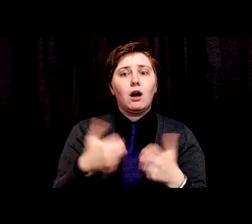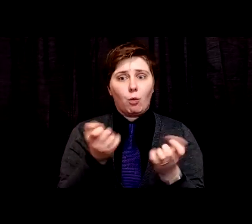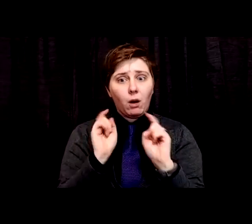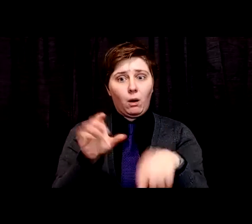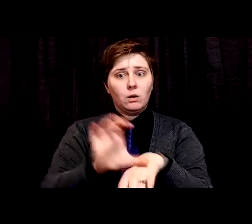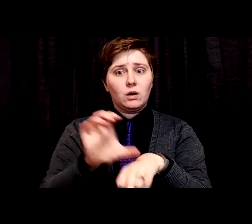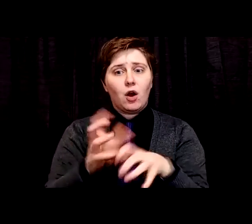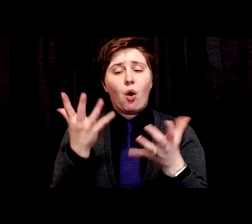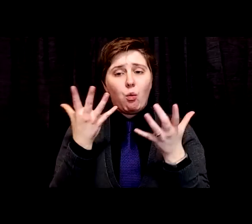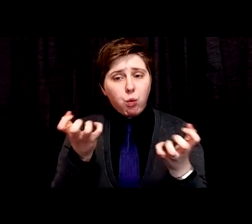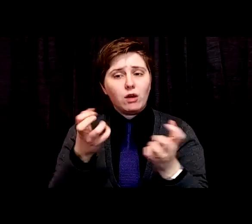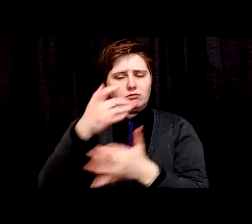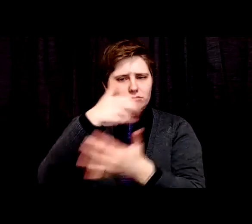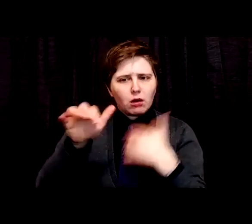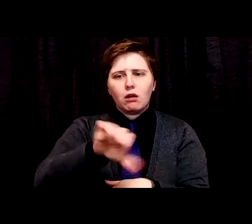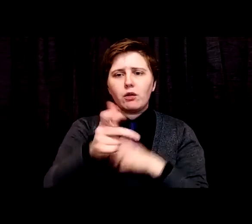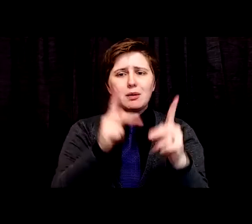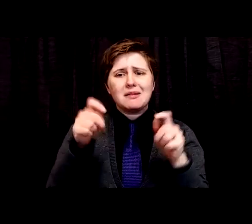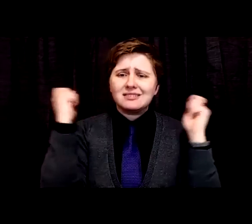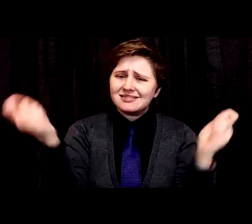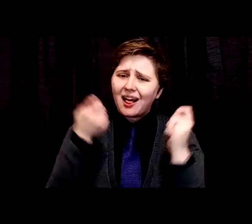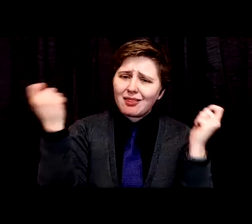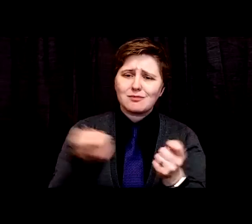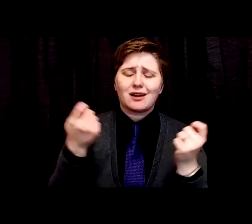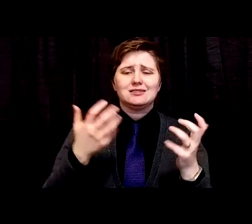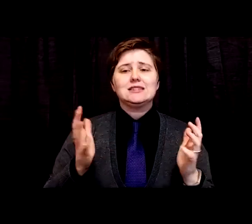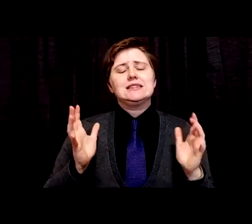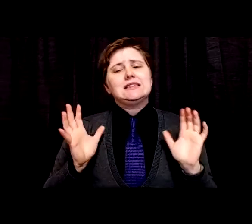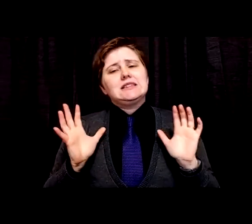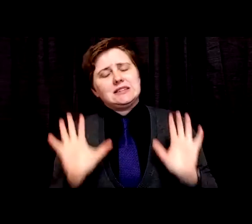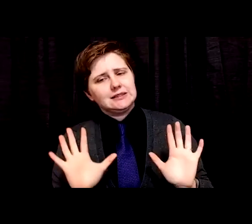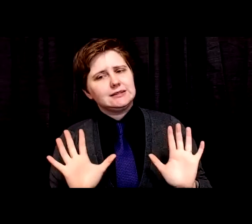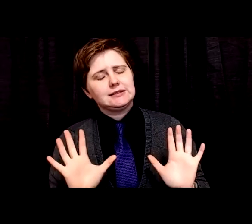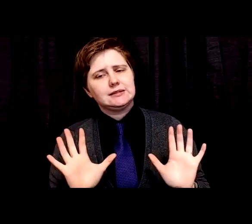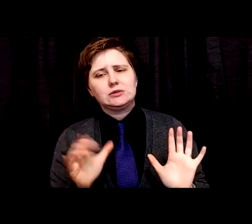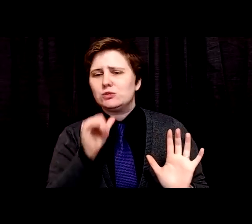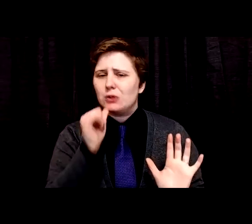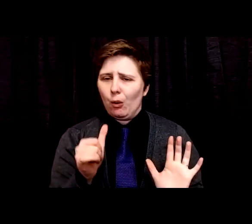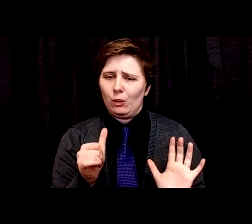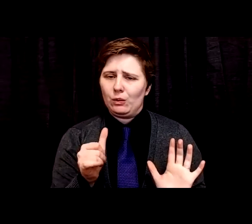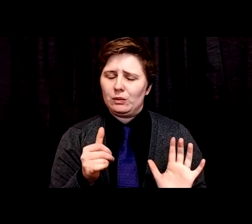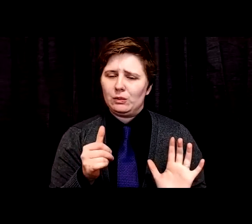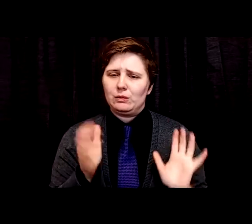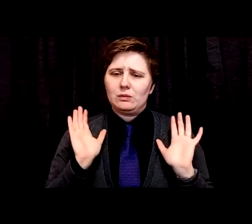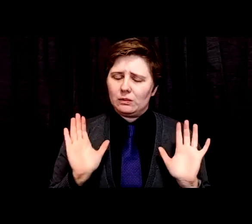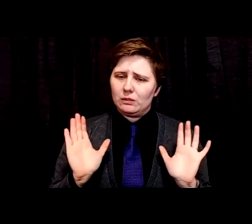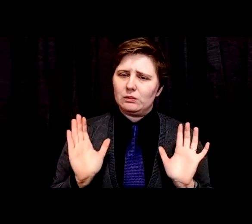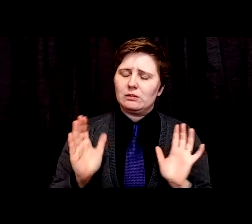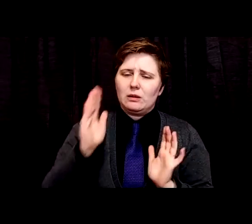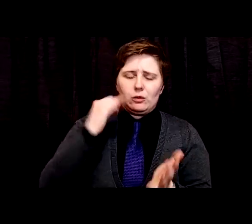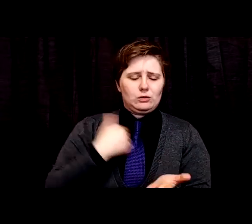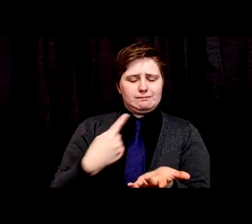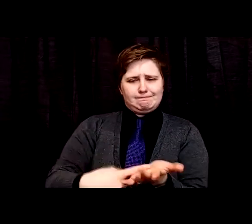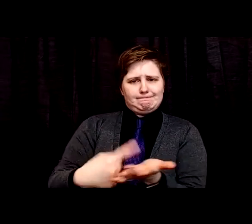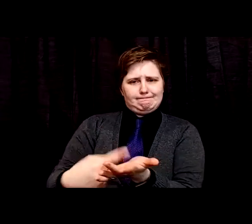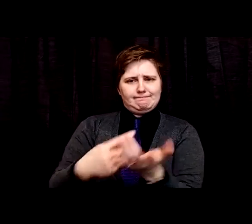and be with other people to celebrate this weekend. But please, I urge you, don't. I know we're talking about